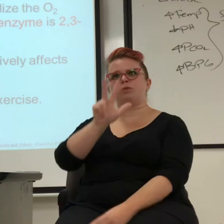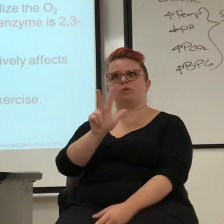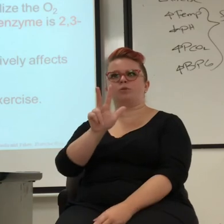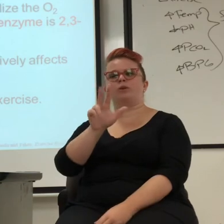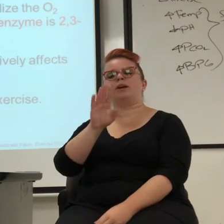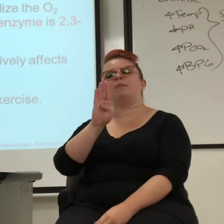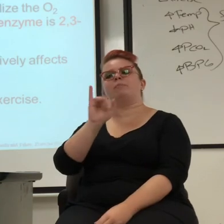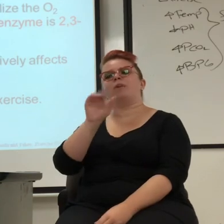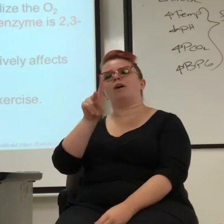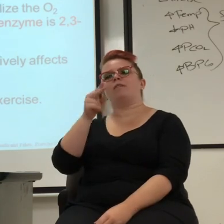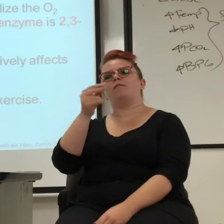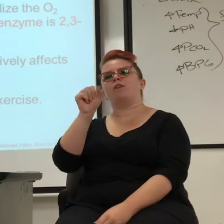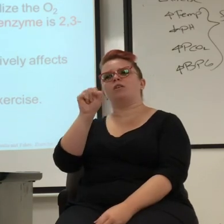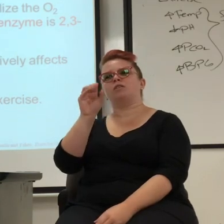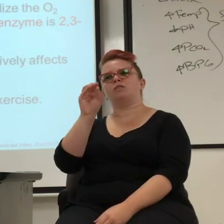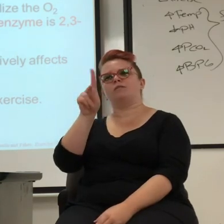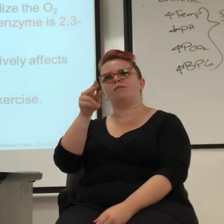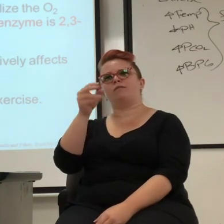2,3-biphosphoglycerate.